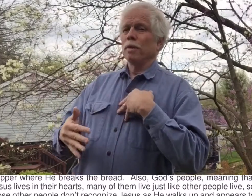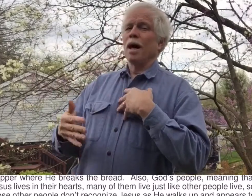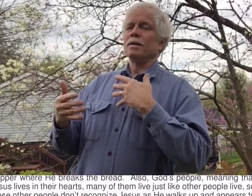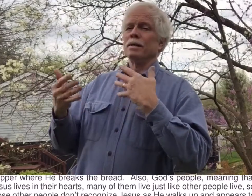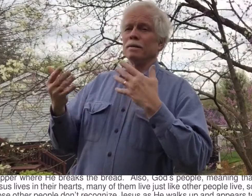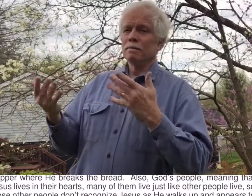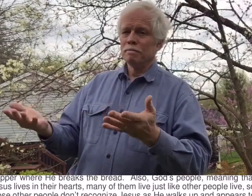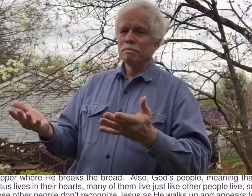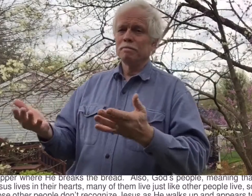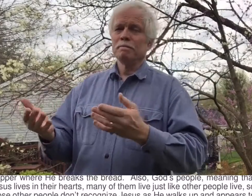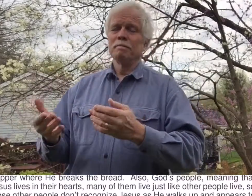blood.